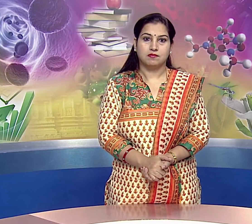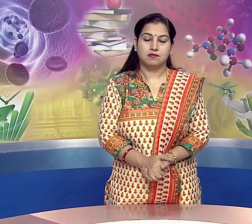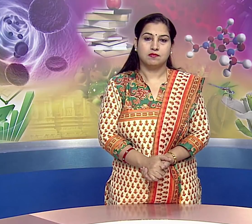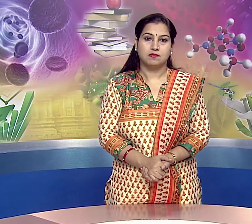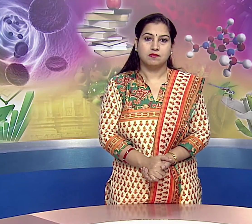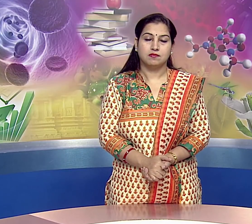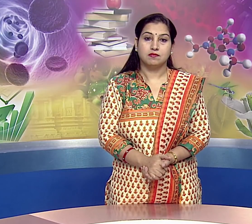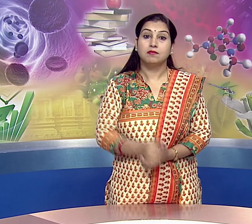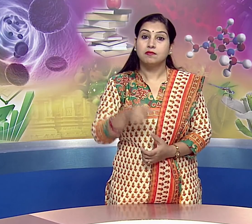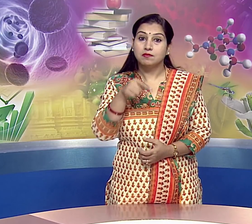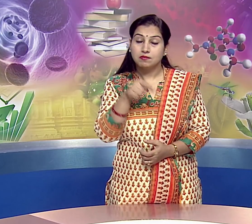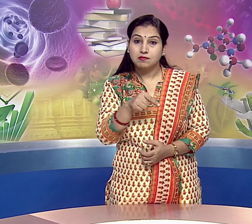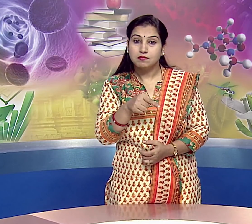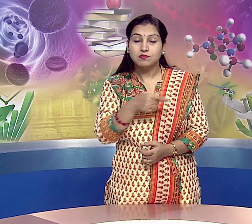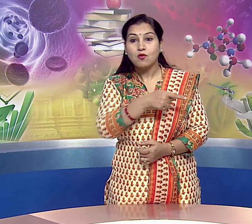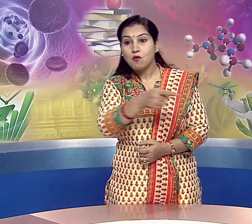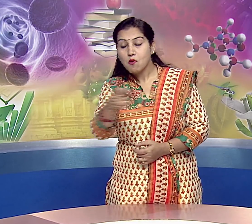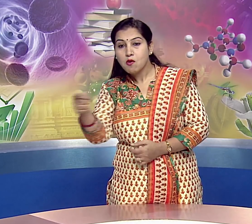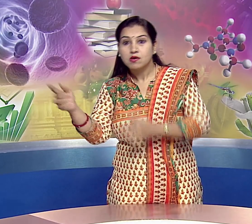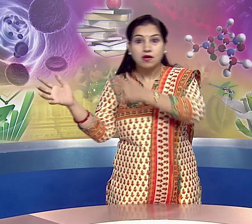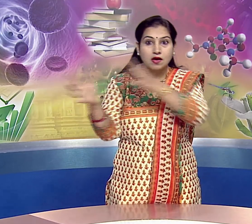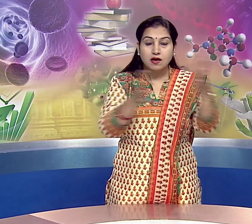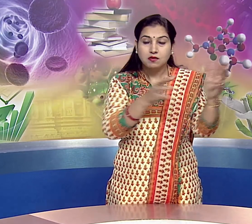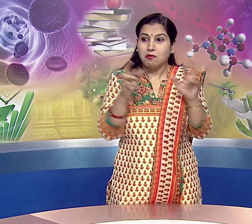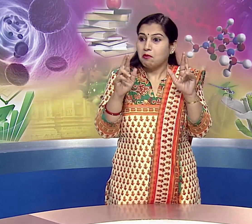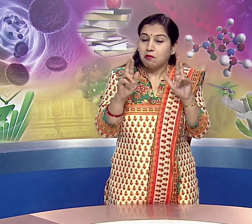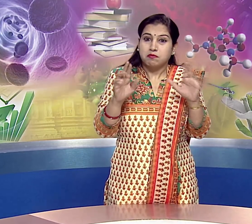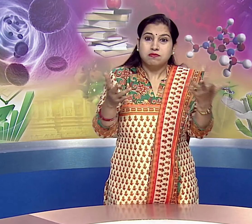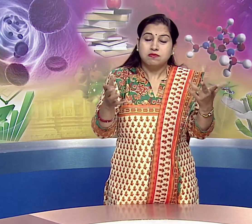There was an air of hopelessness.